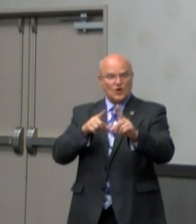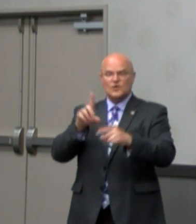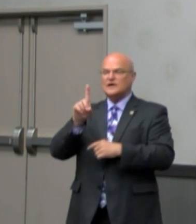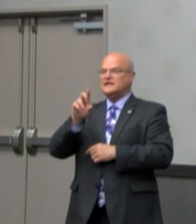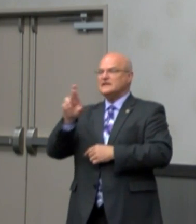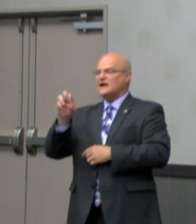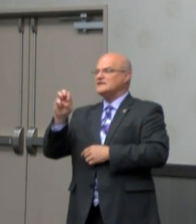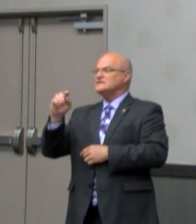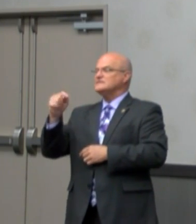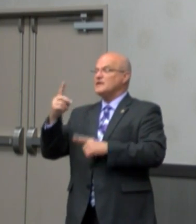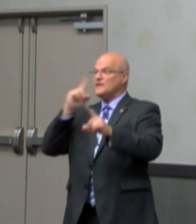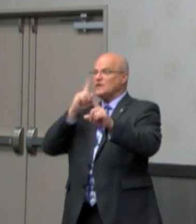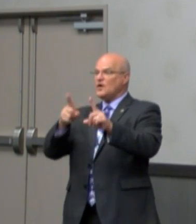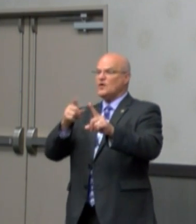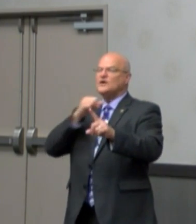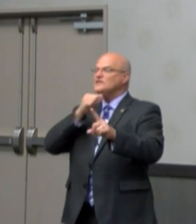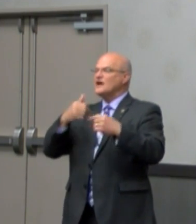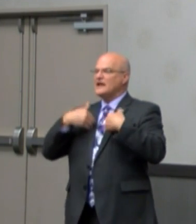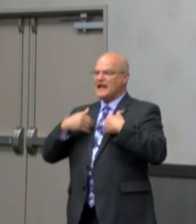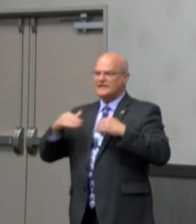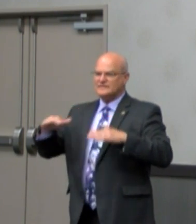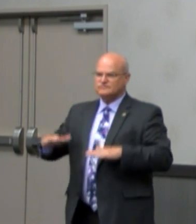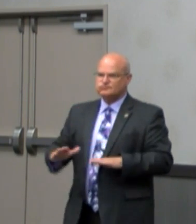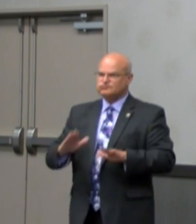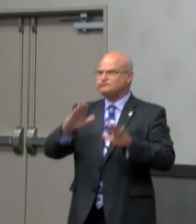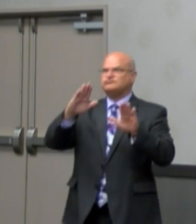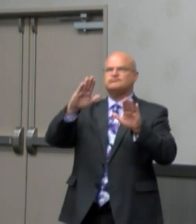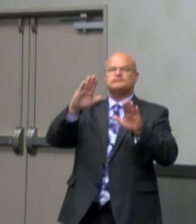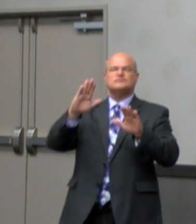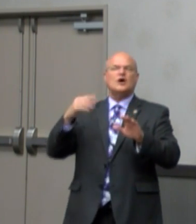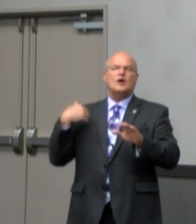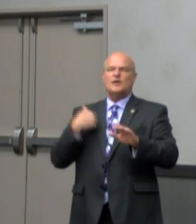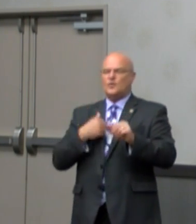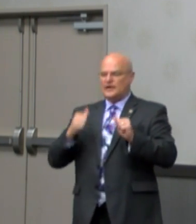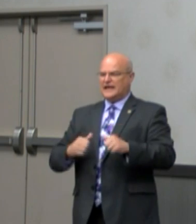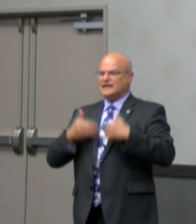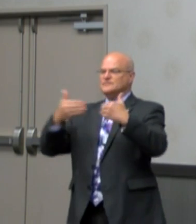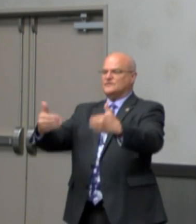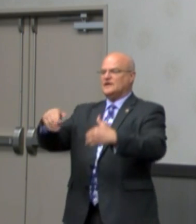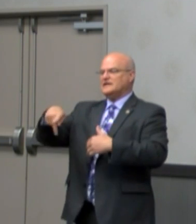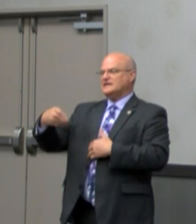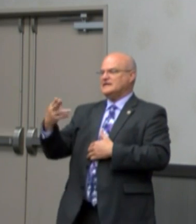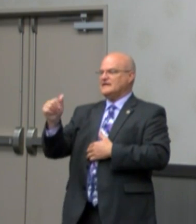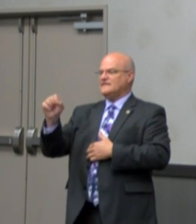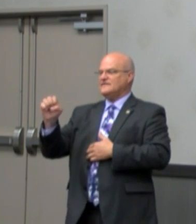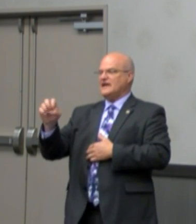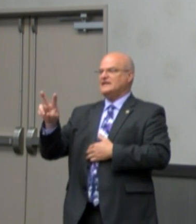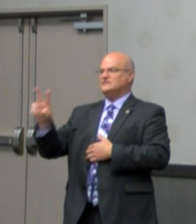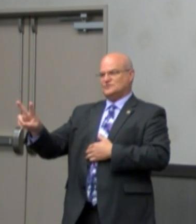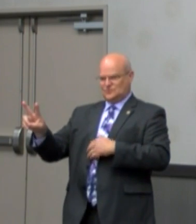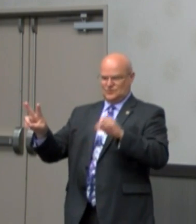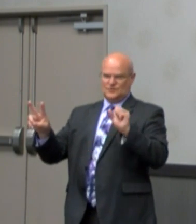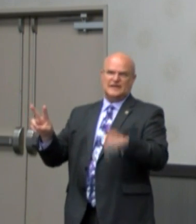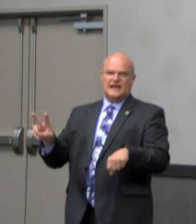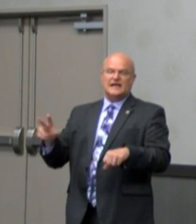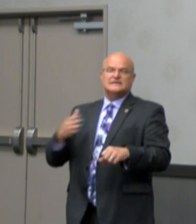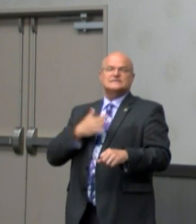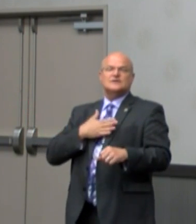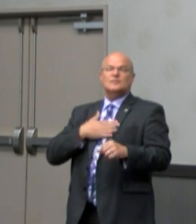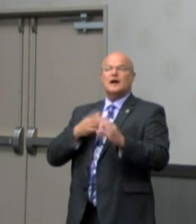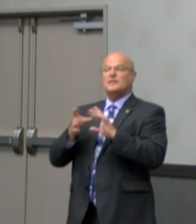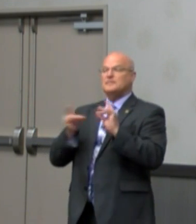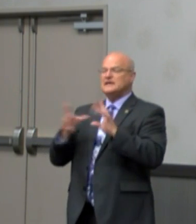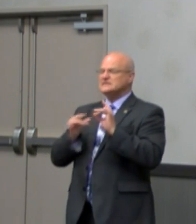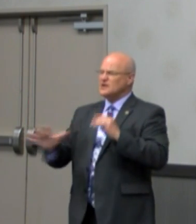Smith's goal that we'll not have a resurgence in this 14-day and move to phase 2 very quickly. And so my